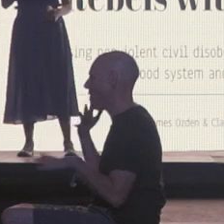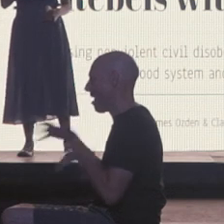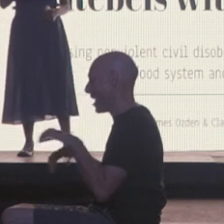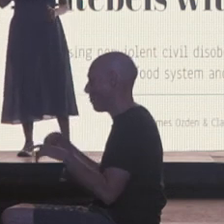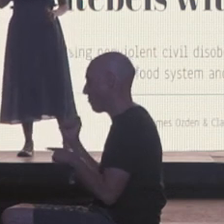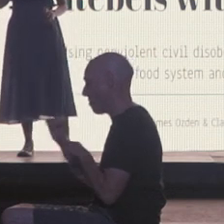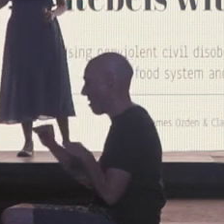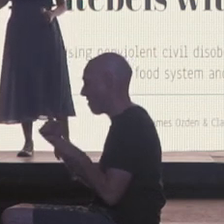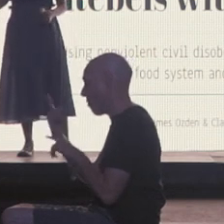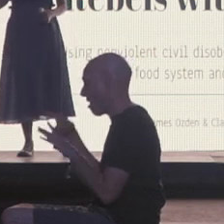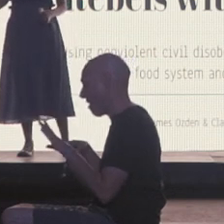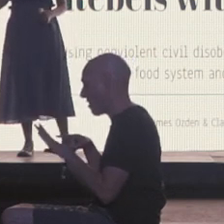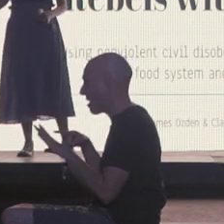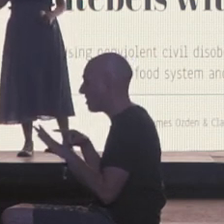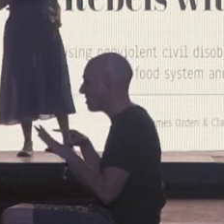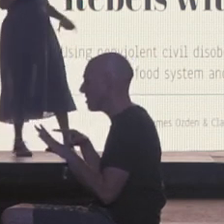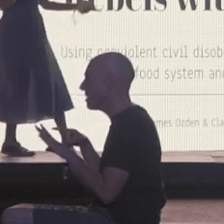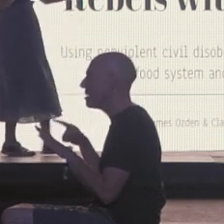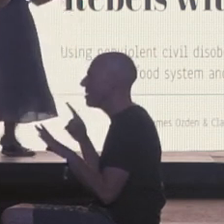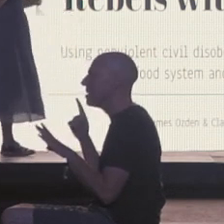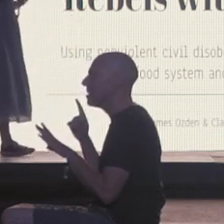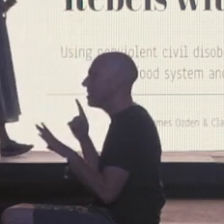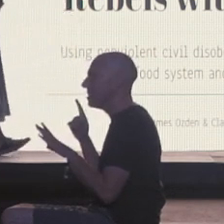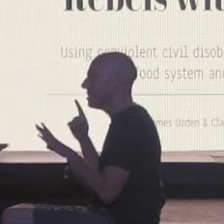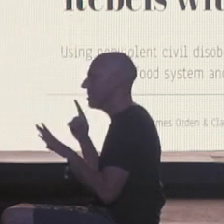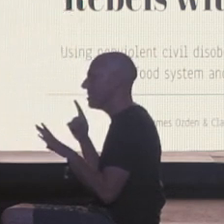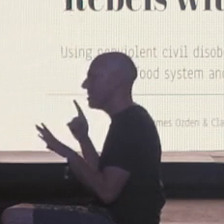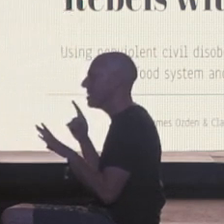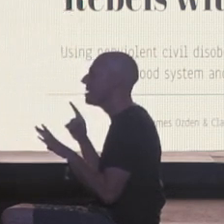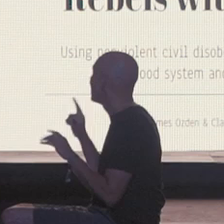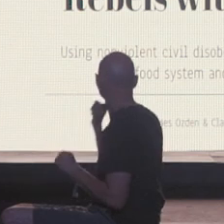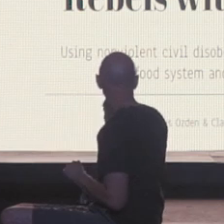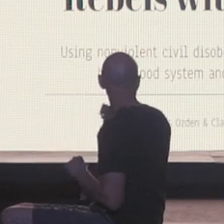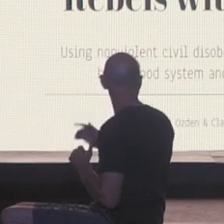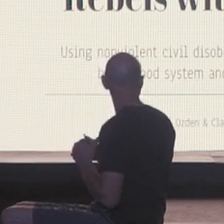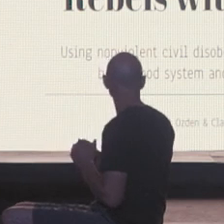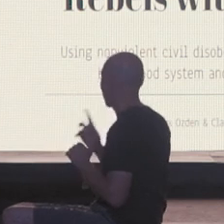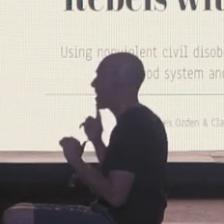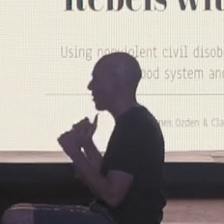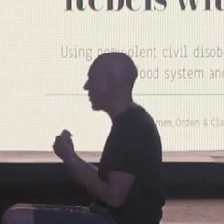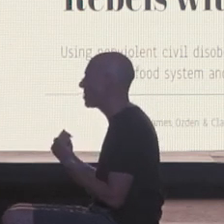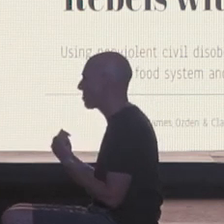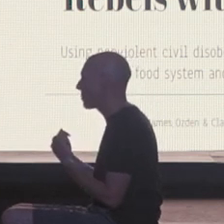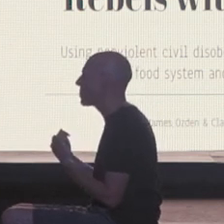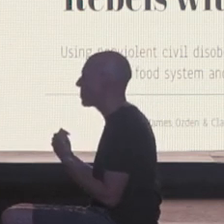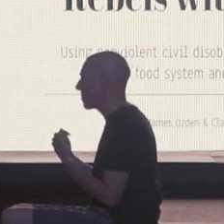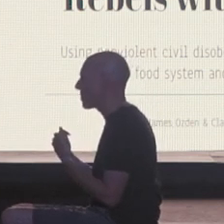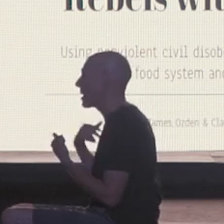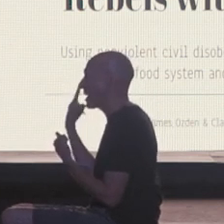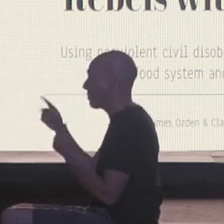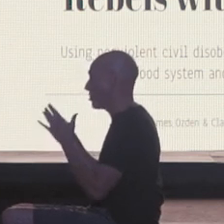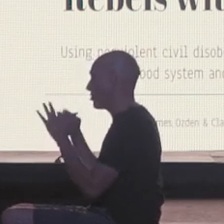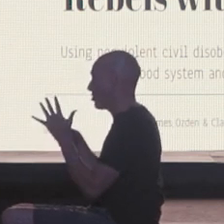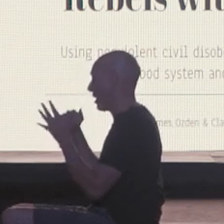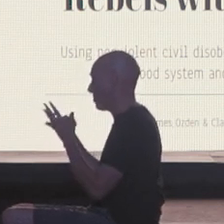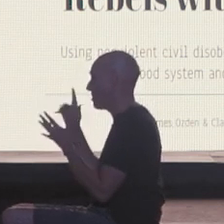usually work in mobilization and recruitment. Hey everyone, ooh, loud. My name is James, so I've been